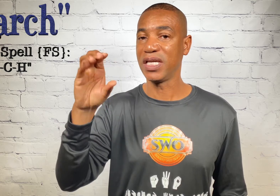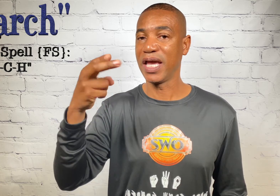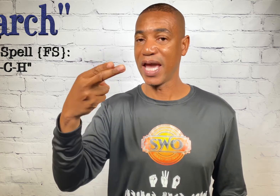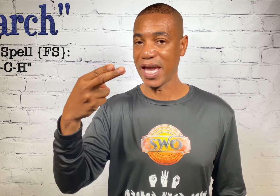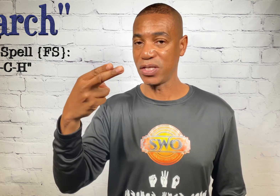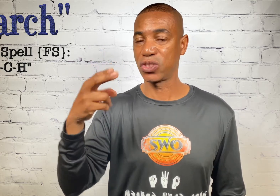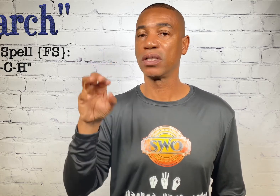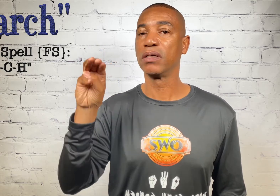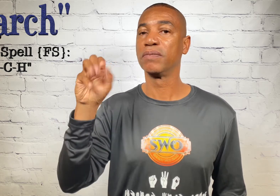M-A-R-C-H.